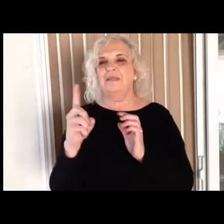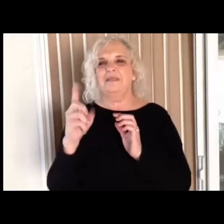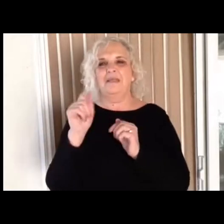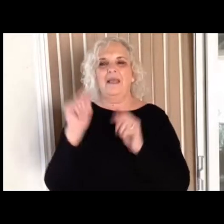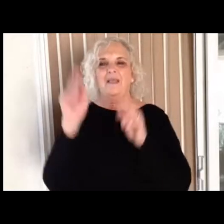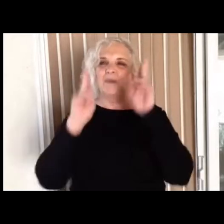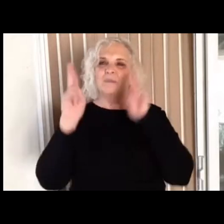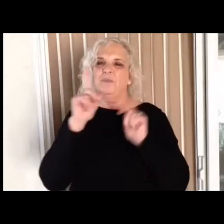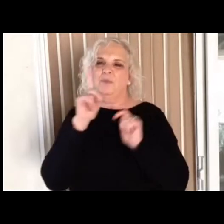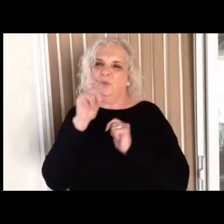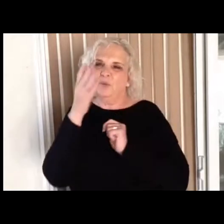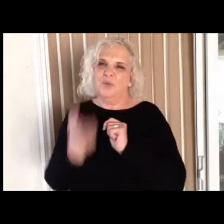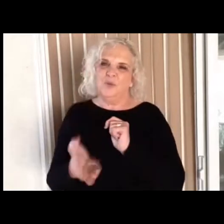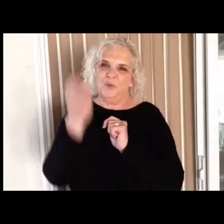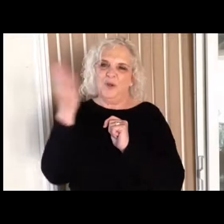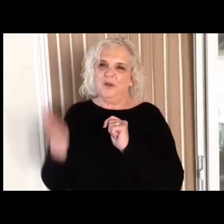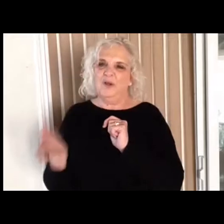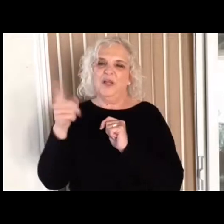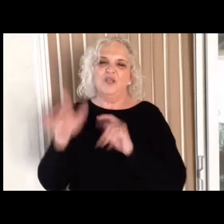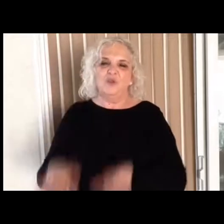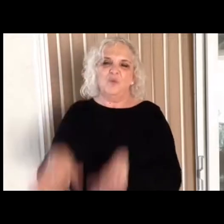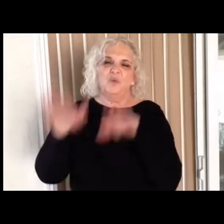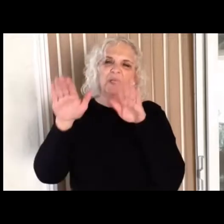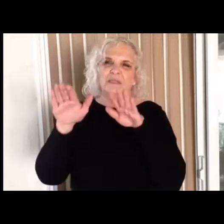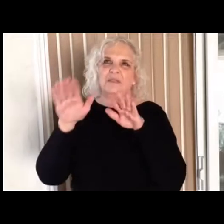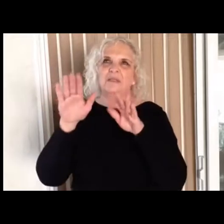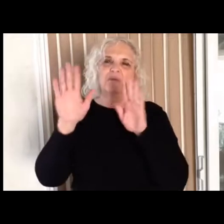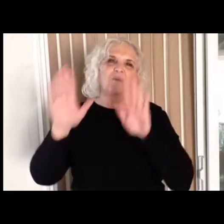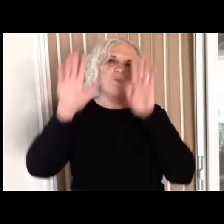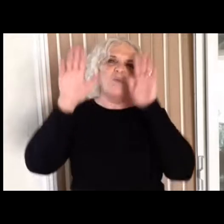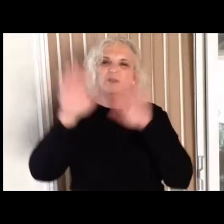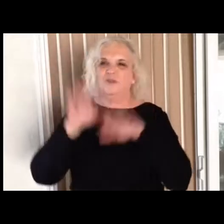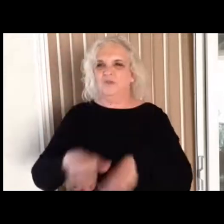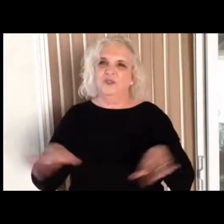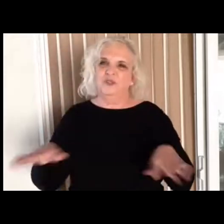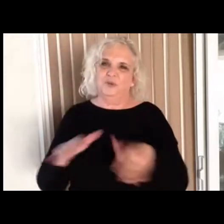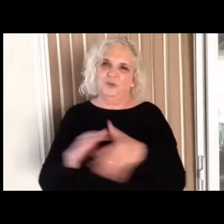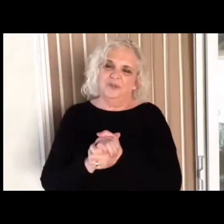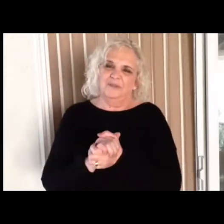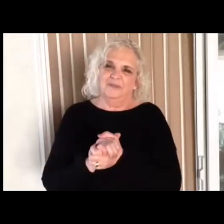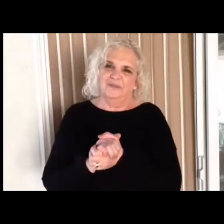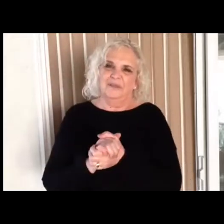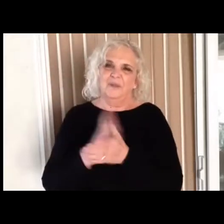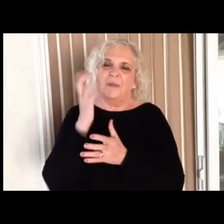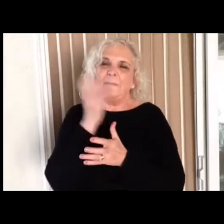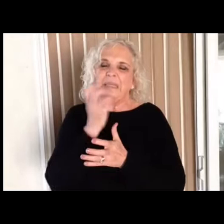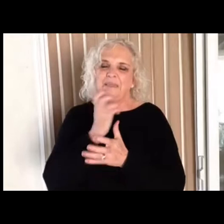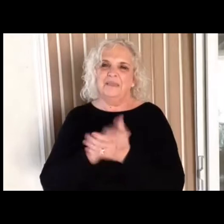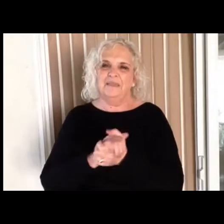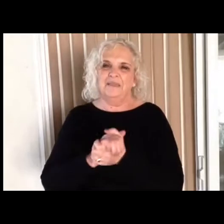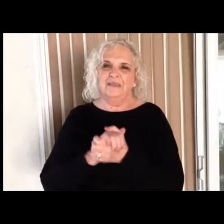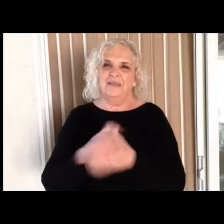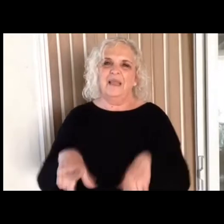you are and how you've raised such wonderful children. And what an amazing